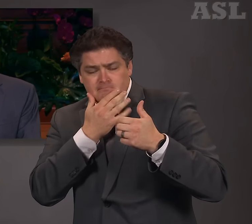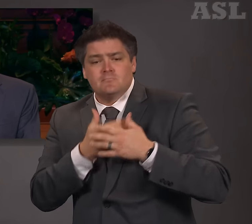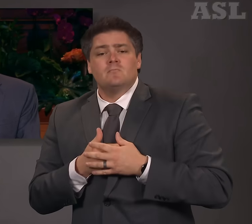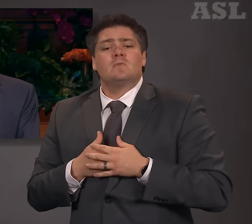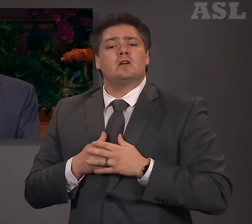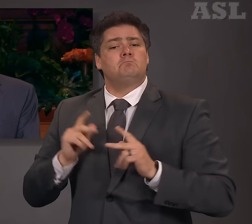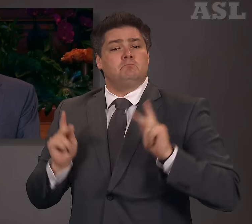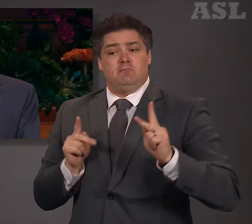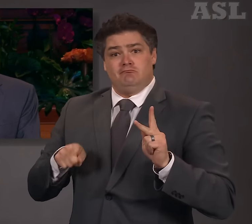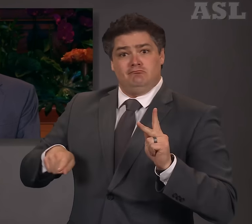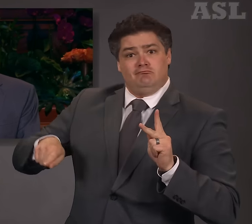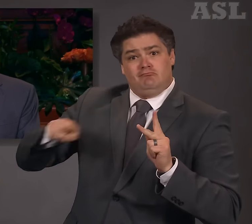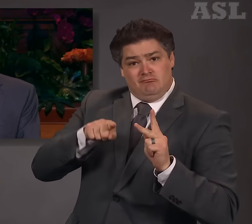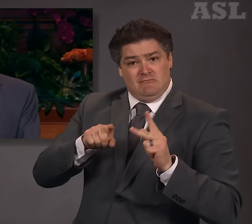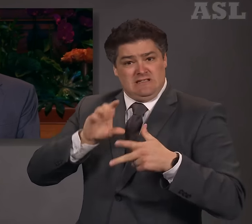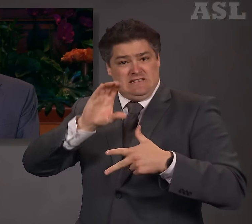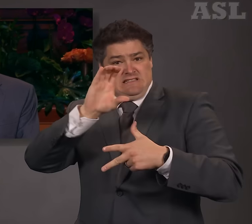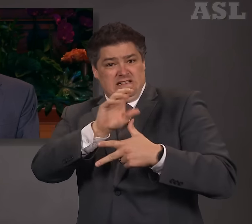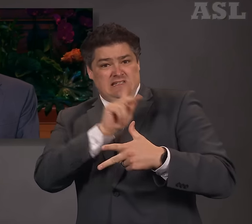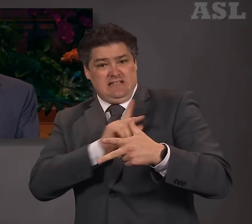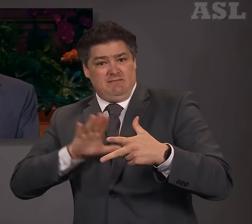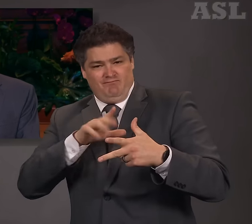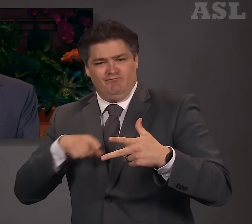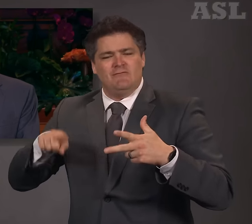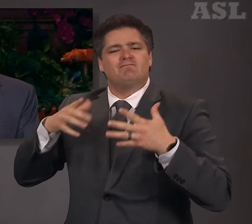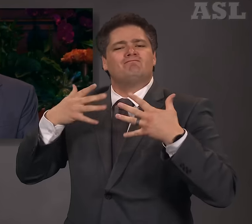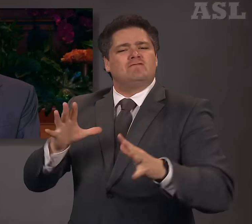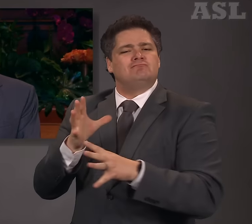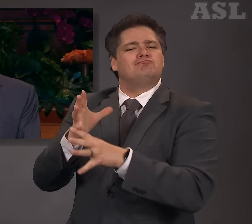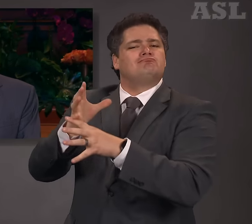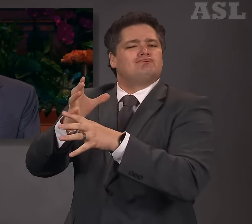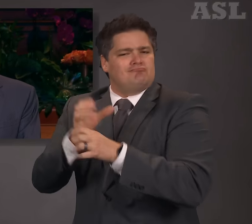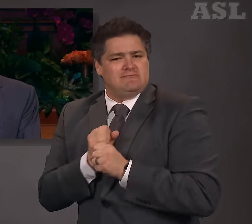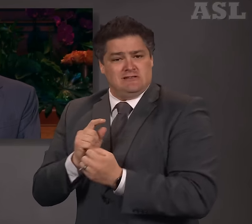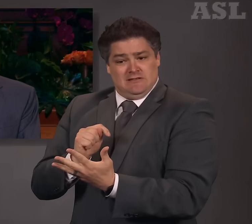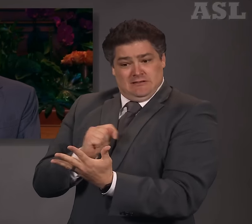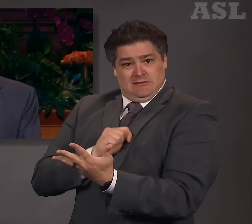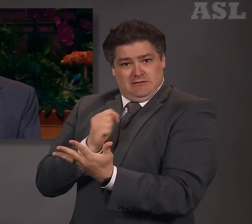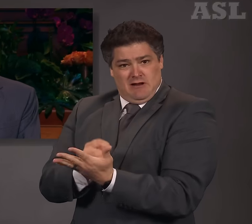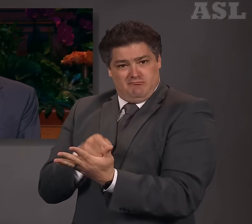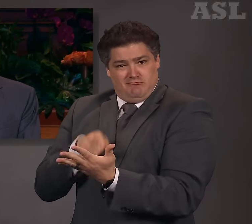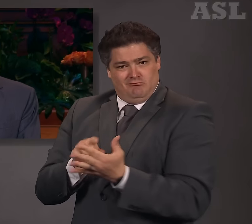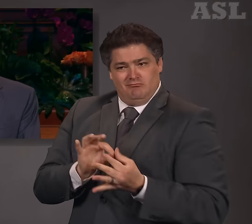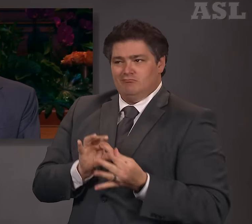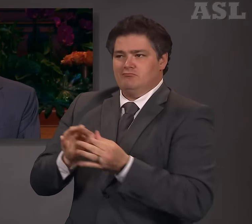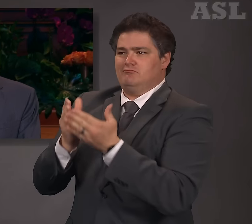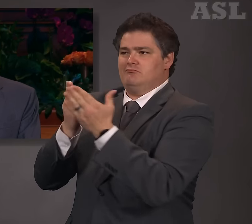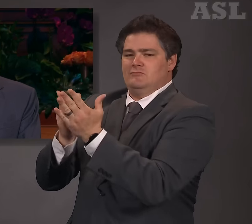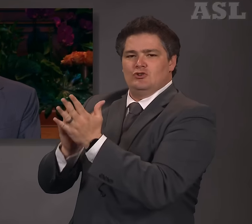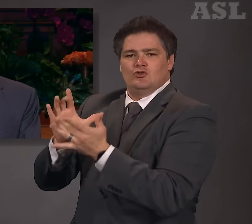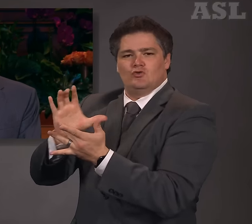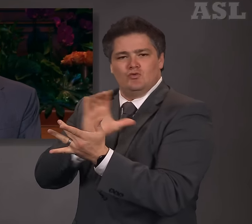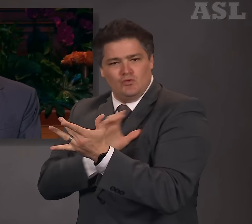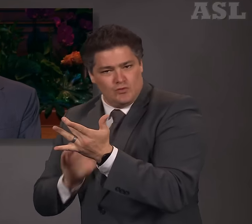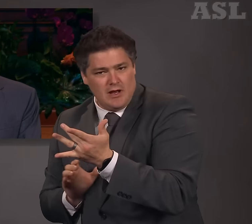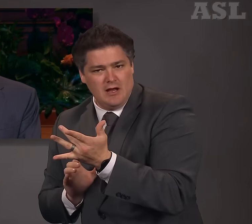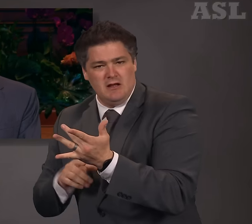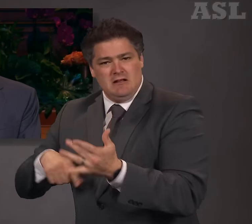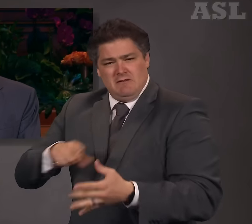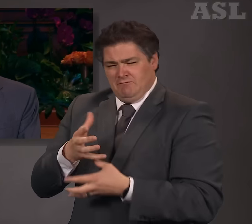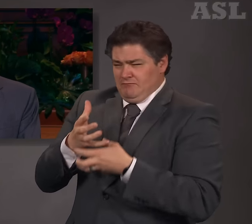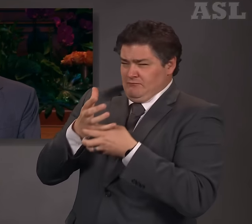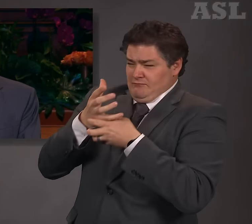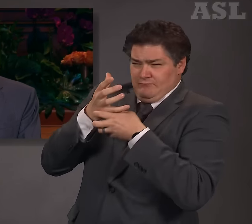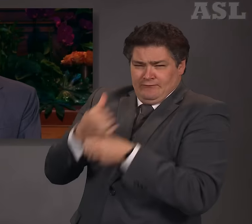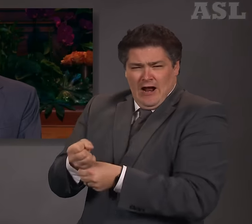celestial kingdom are they who received the testimony of Jesus, who are just men made perfect through Jesus, the mediator of the new